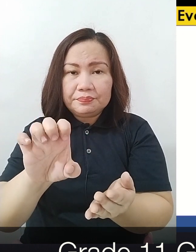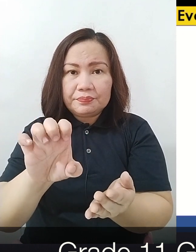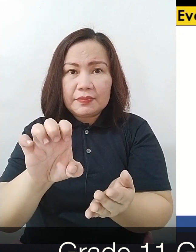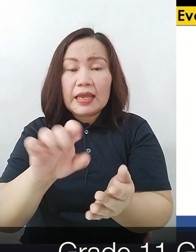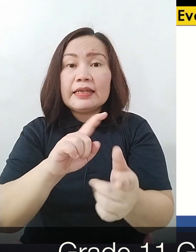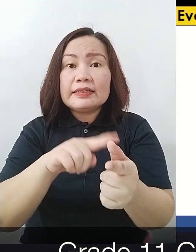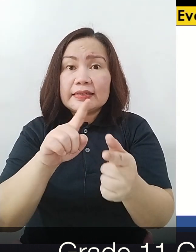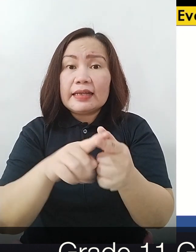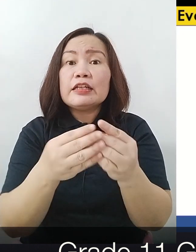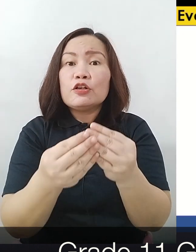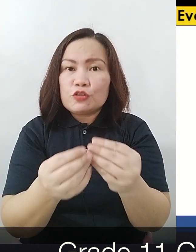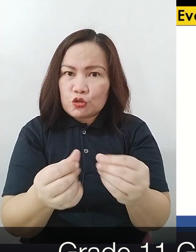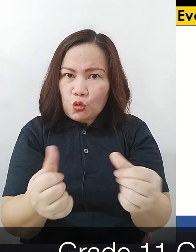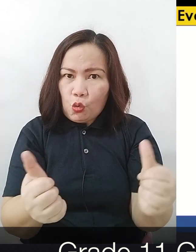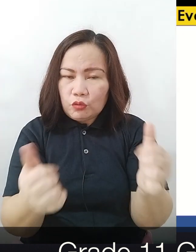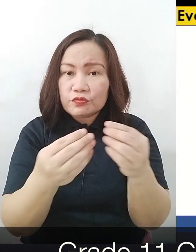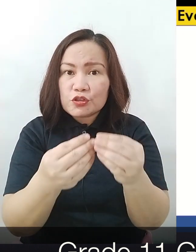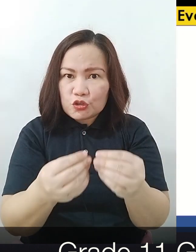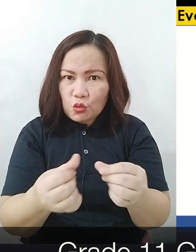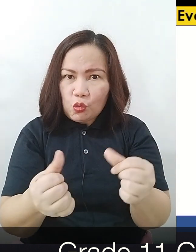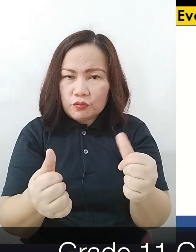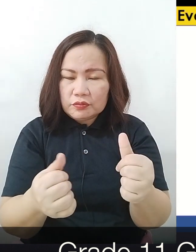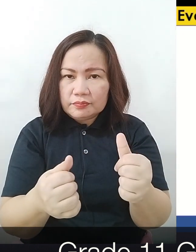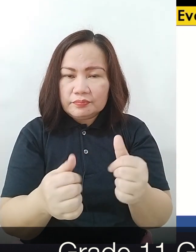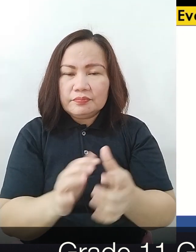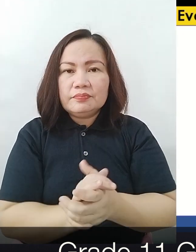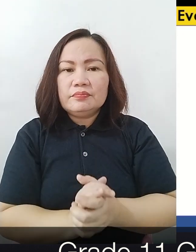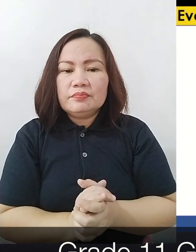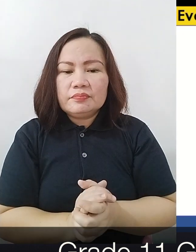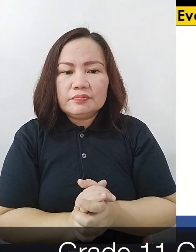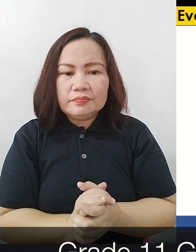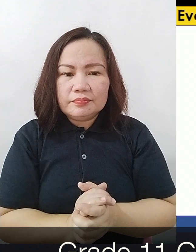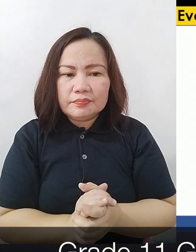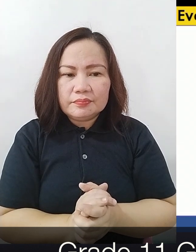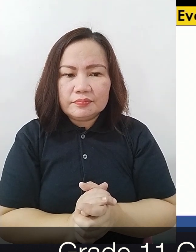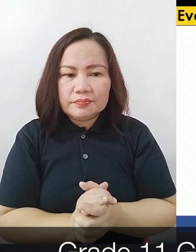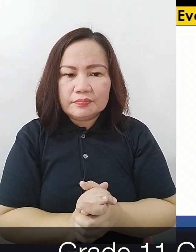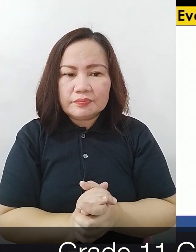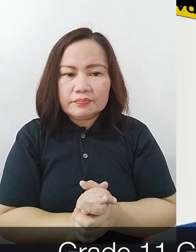lang mag-evaluate ng function.